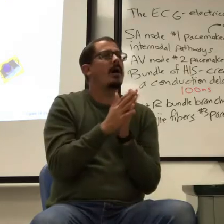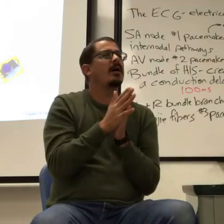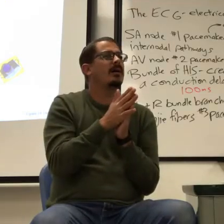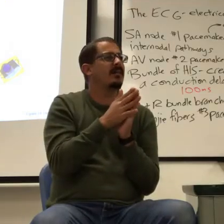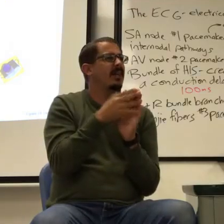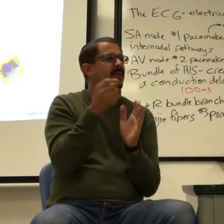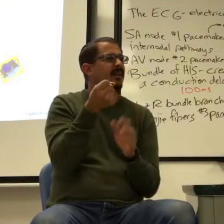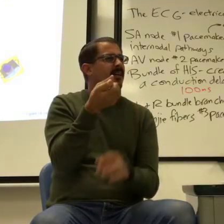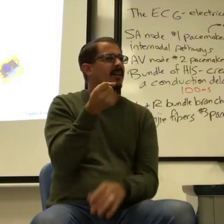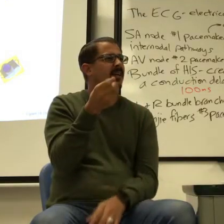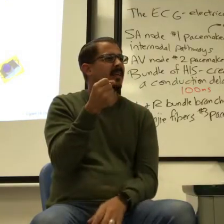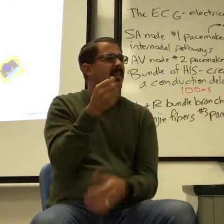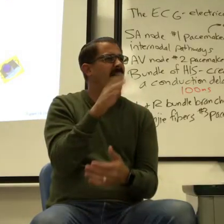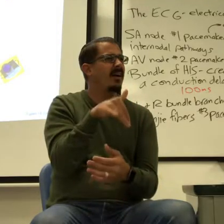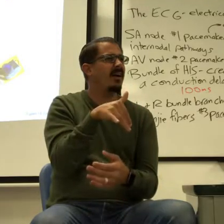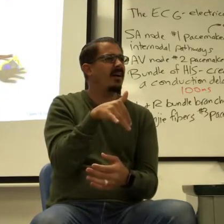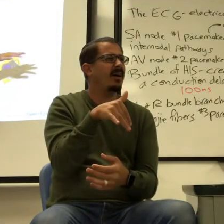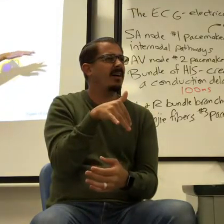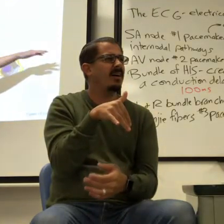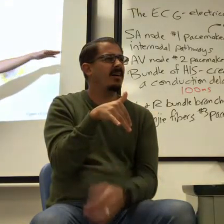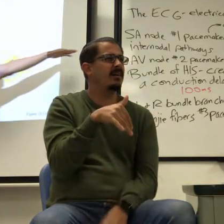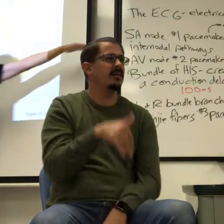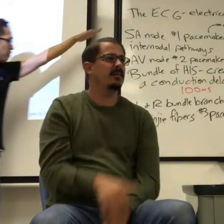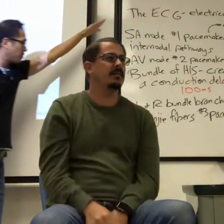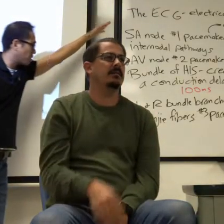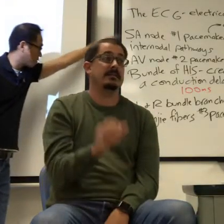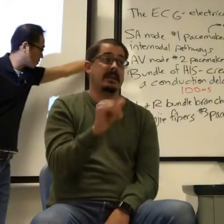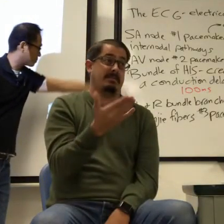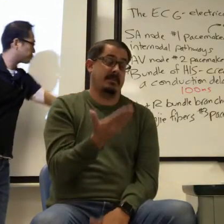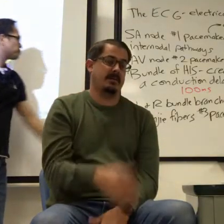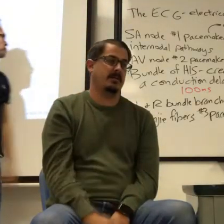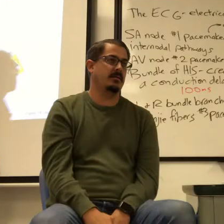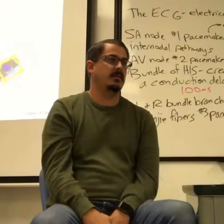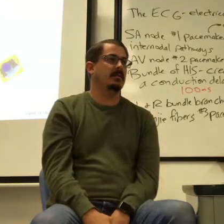heart, the signal spreads through the heart. Okay, that's this stuff here.